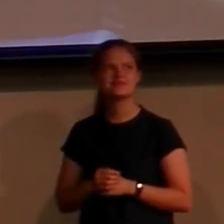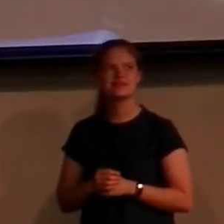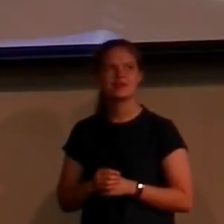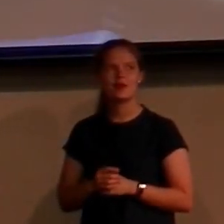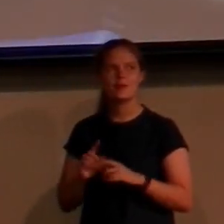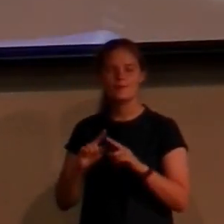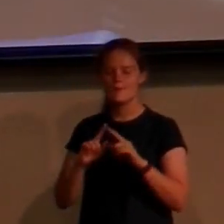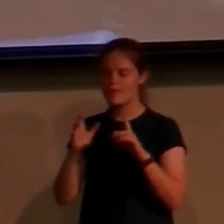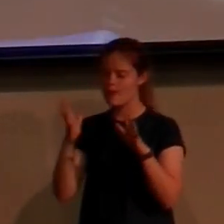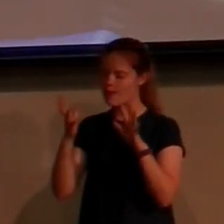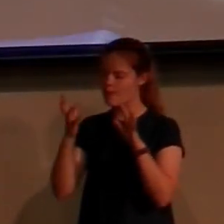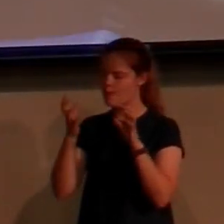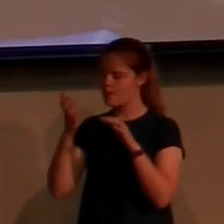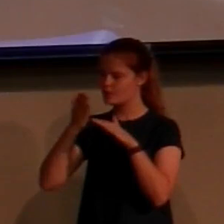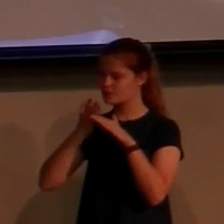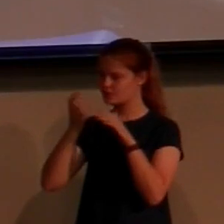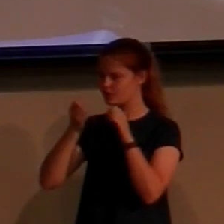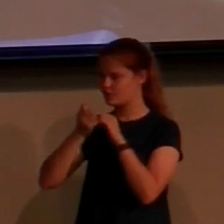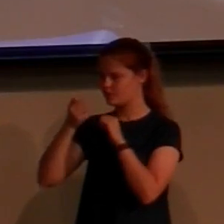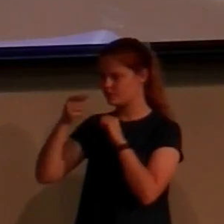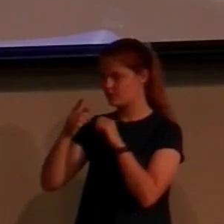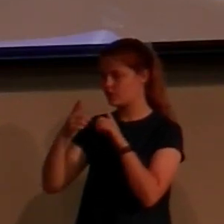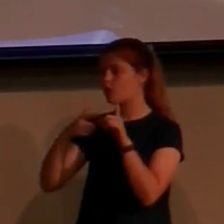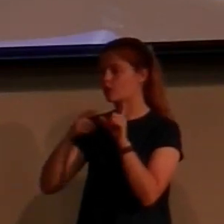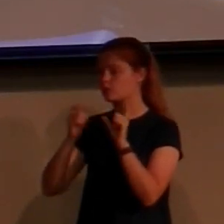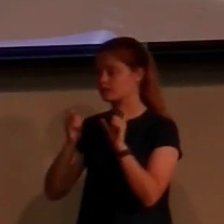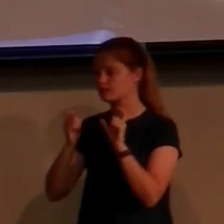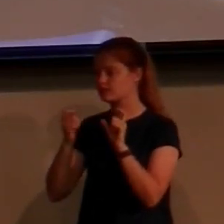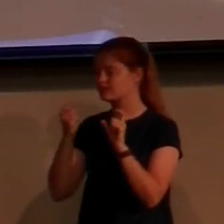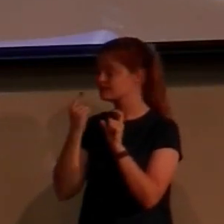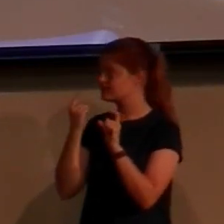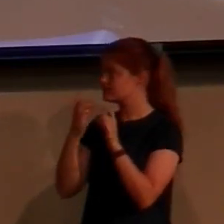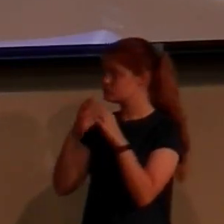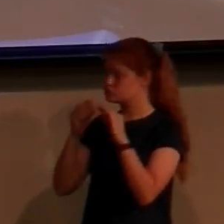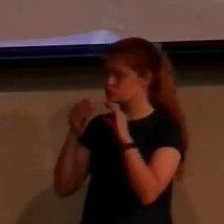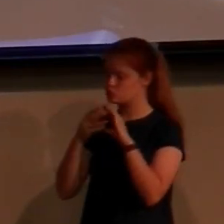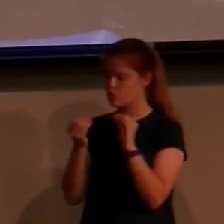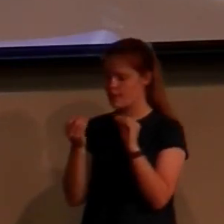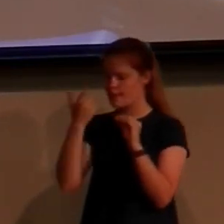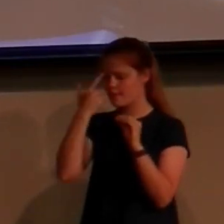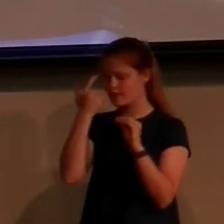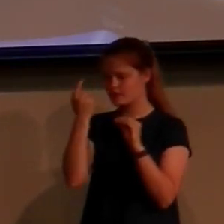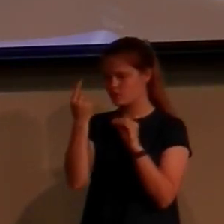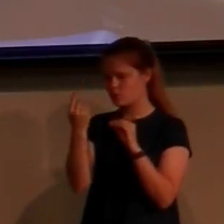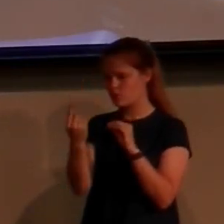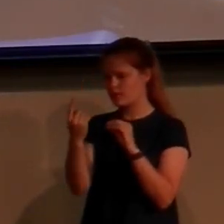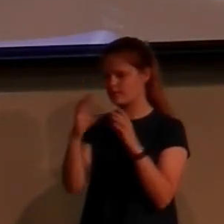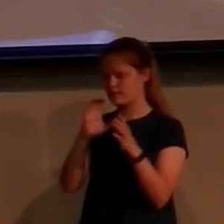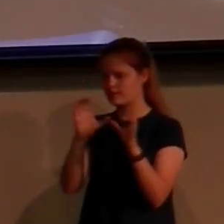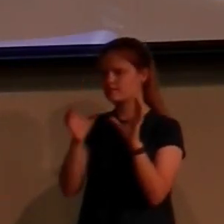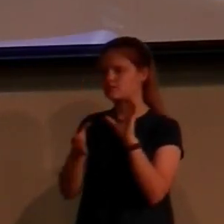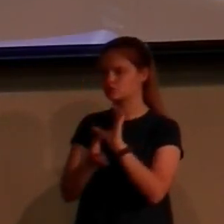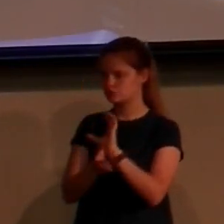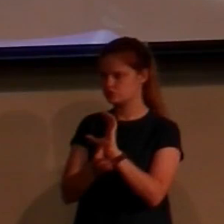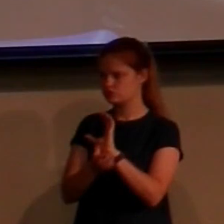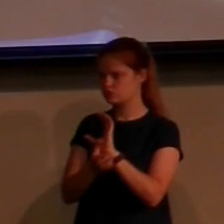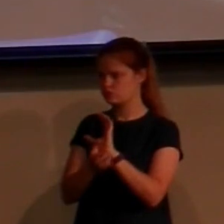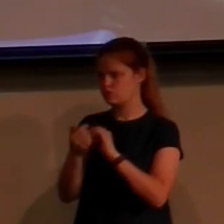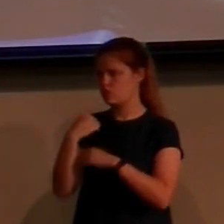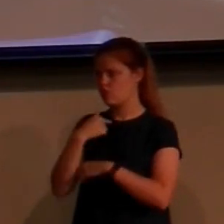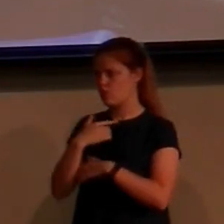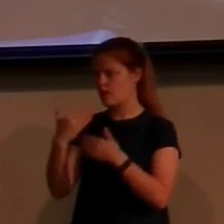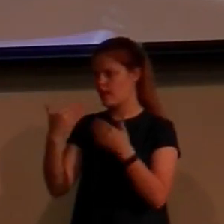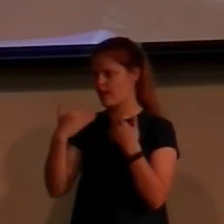But I want to share with you very quick this story, because this is one of the converts that came